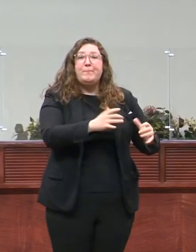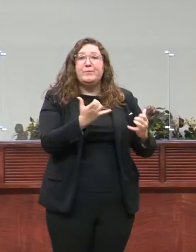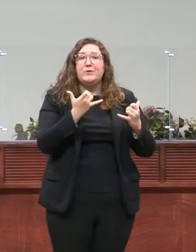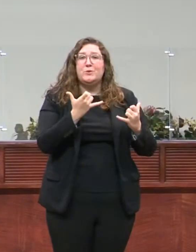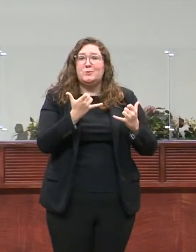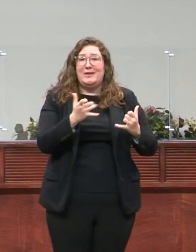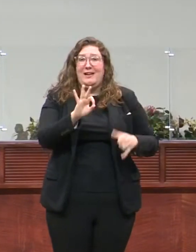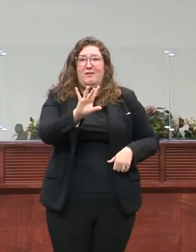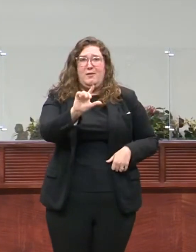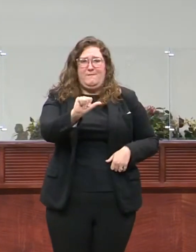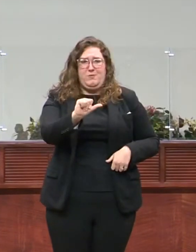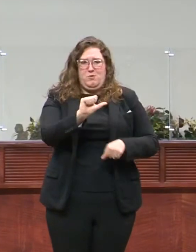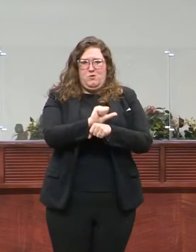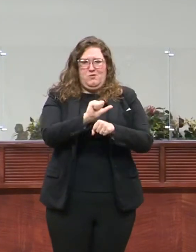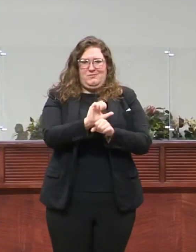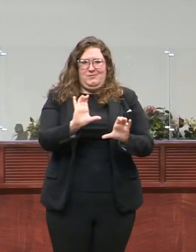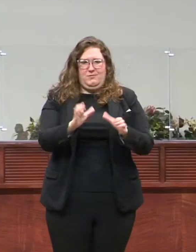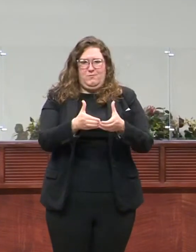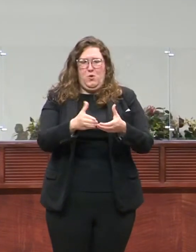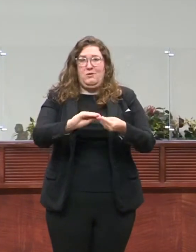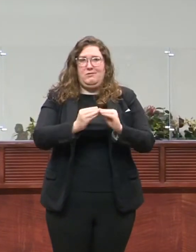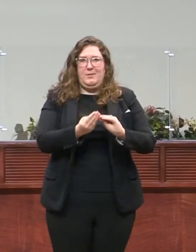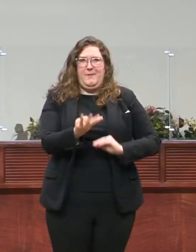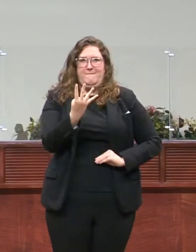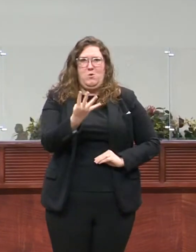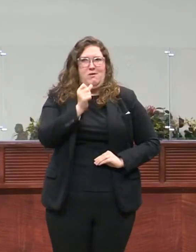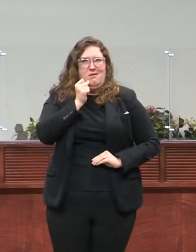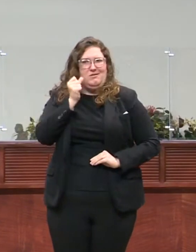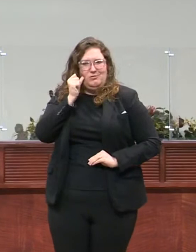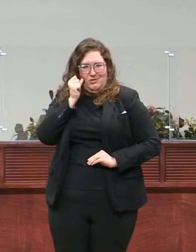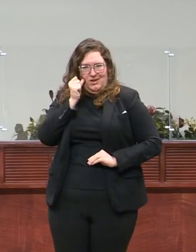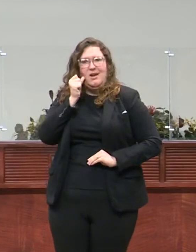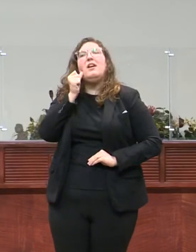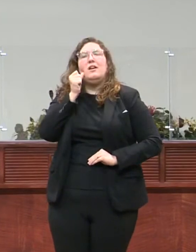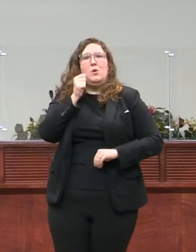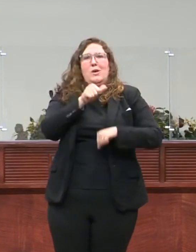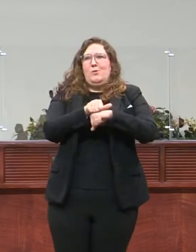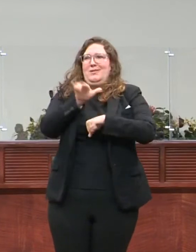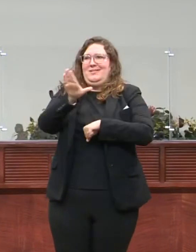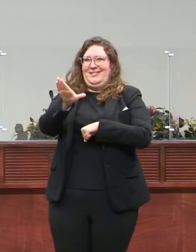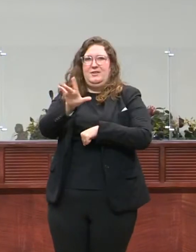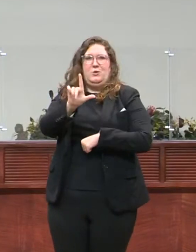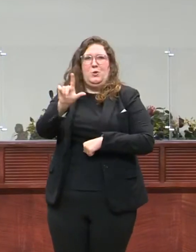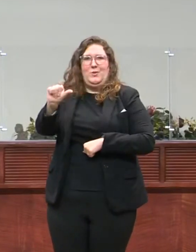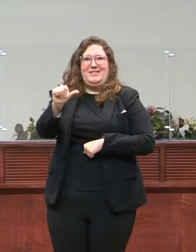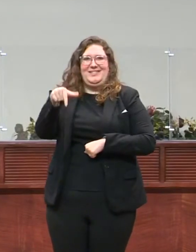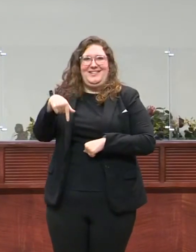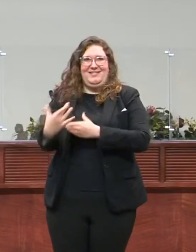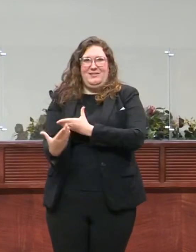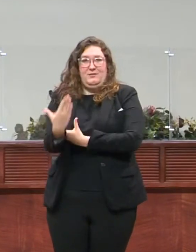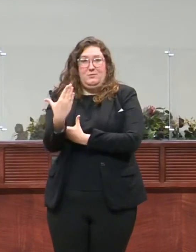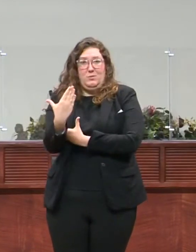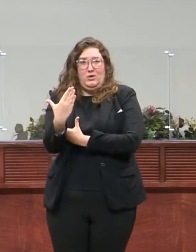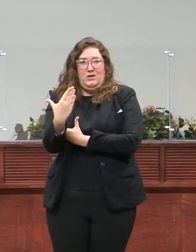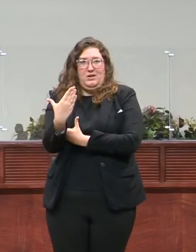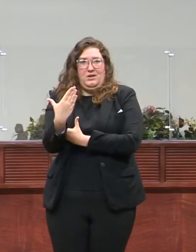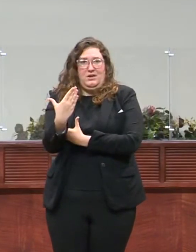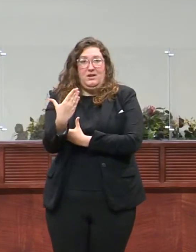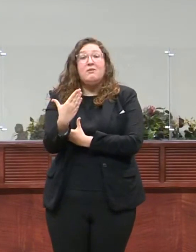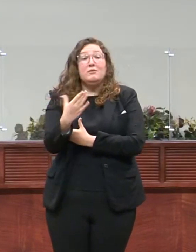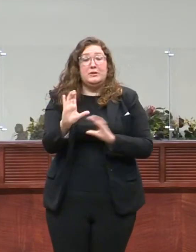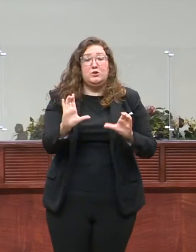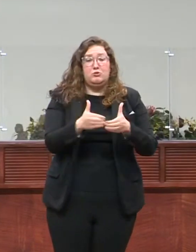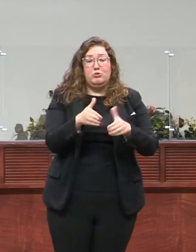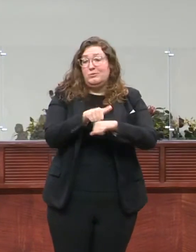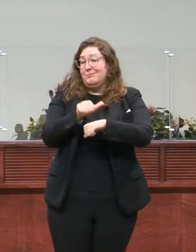Force 4 was activated, actually yesterday afternoon, and deployed this morning. Right now, they are headed to